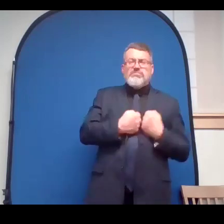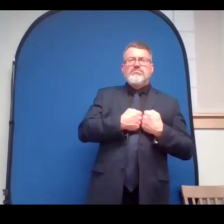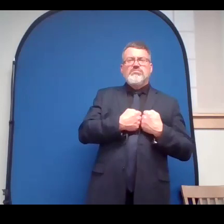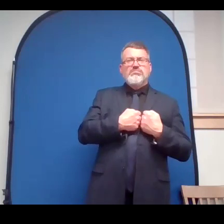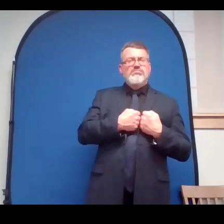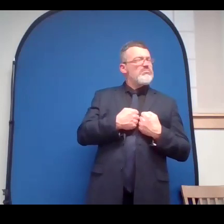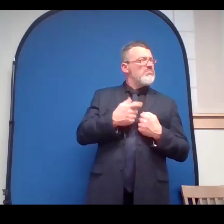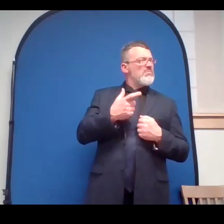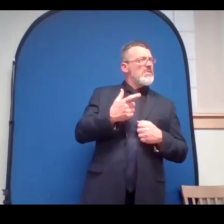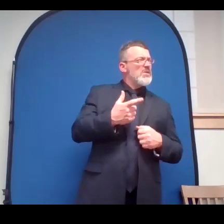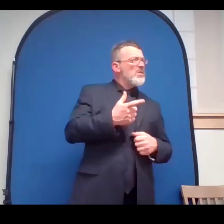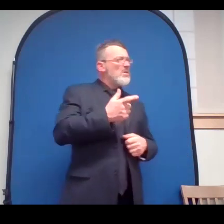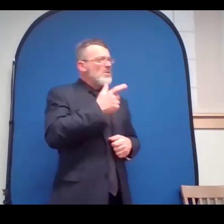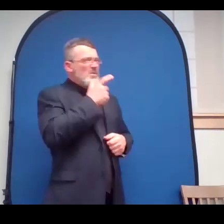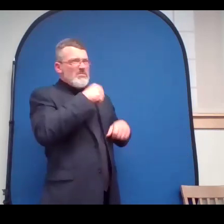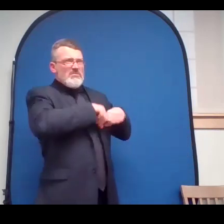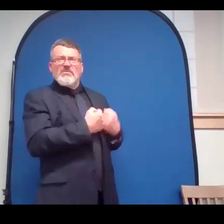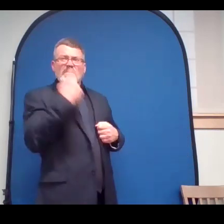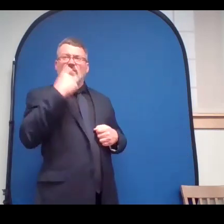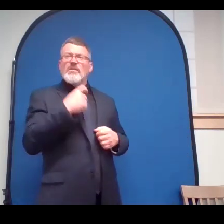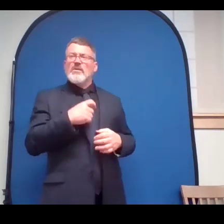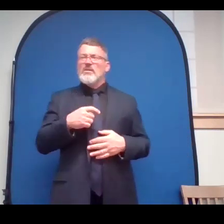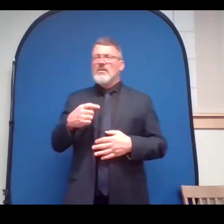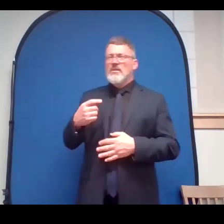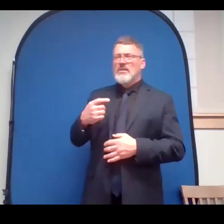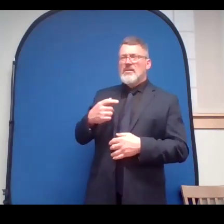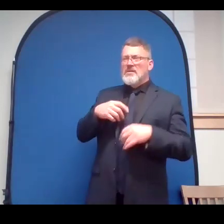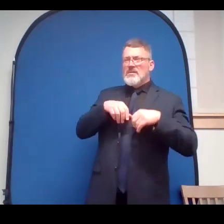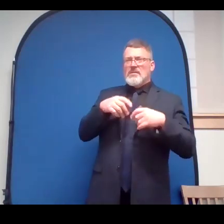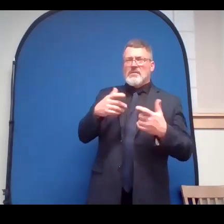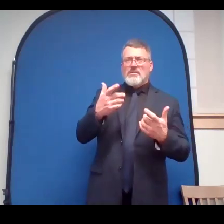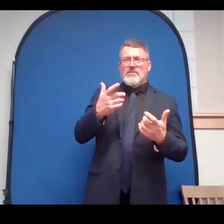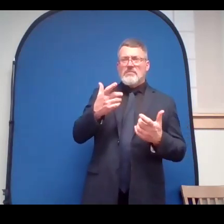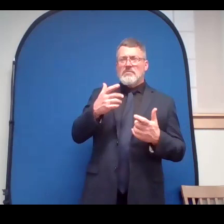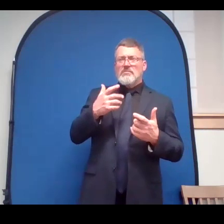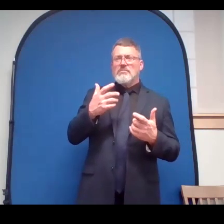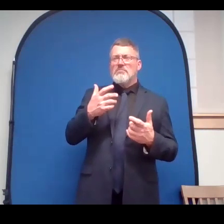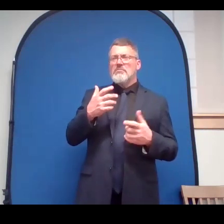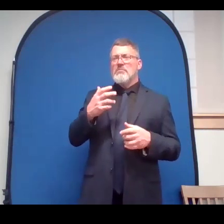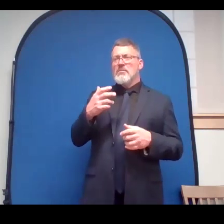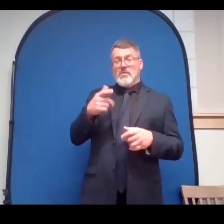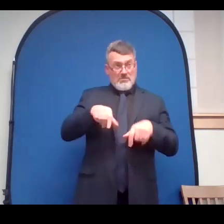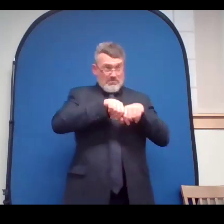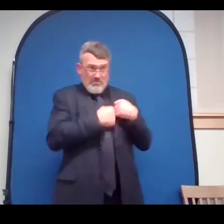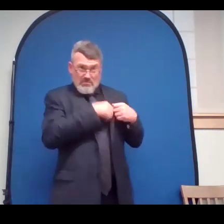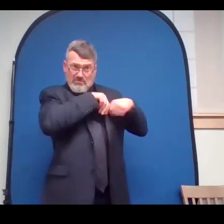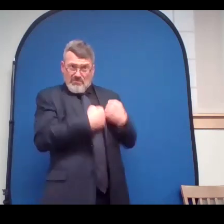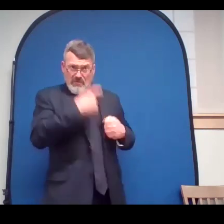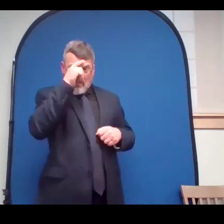heart broken for Sergeant Card? No. Why not? I was mad at Sergeant